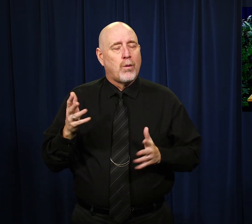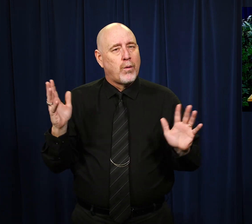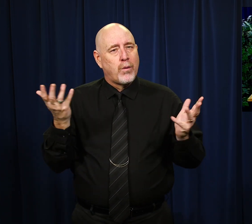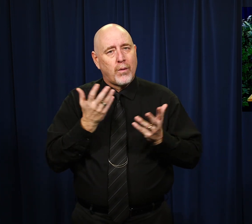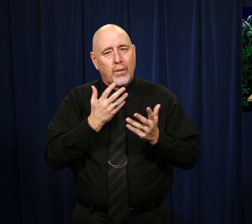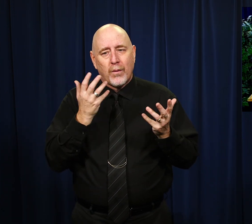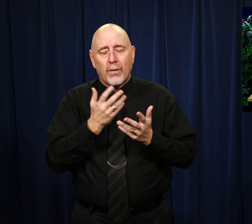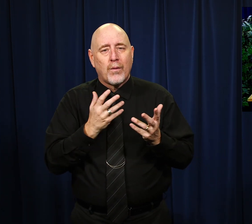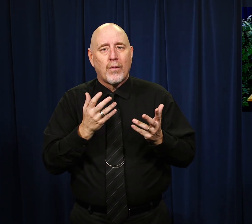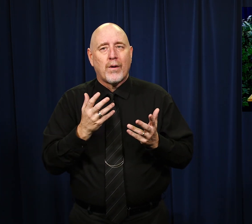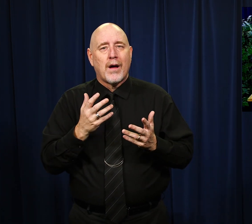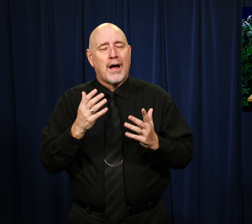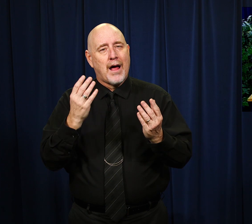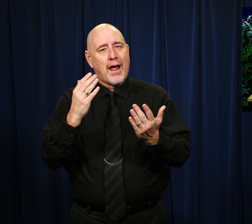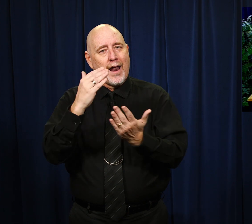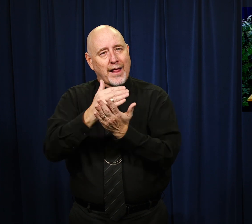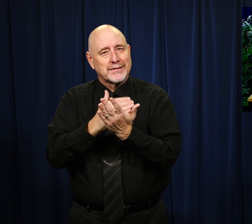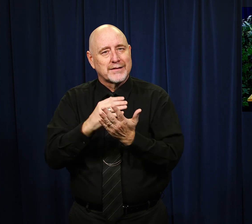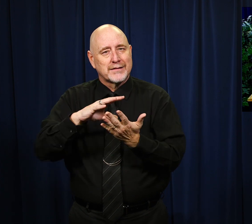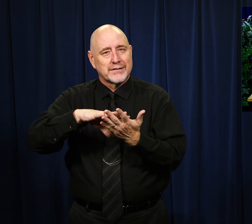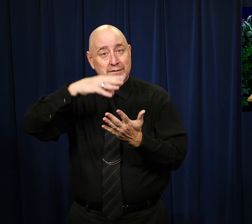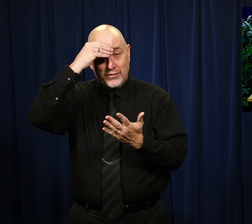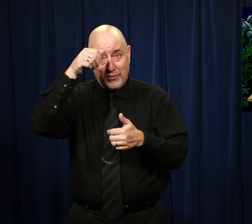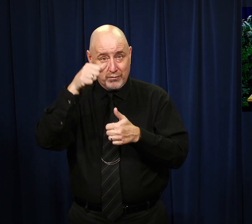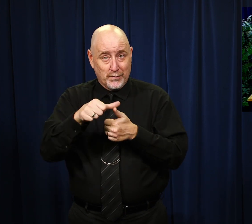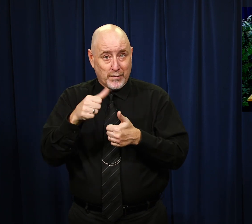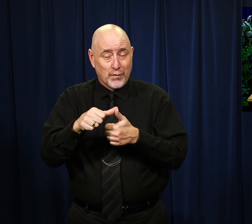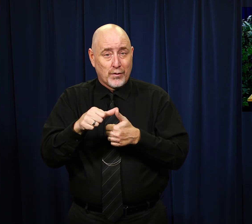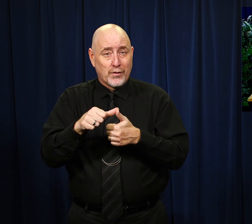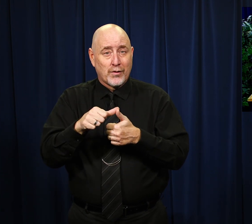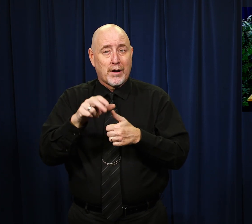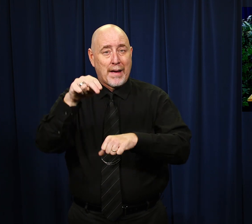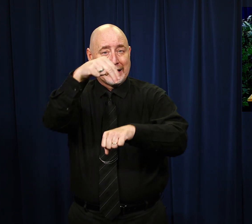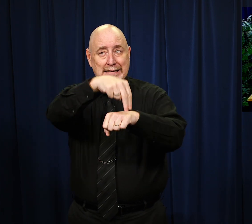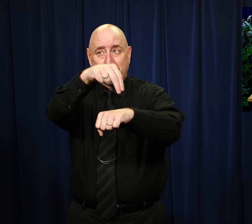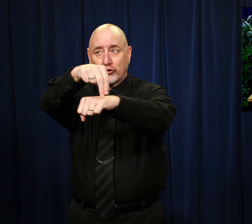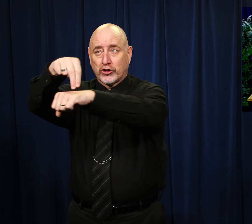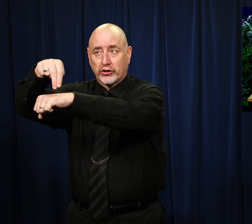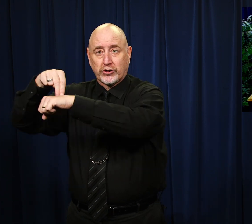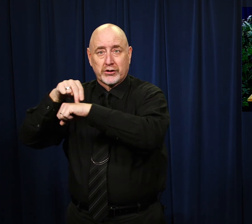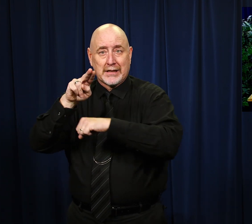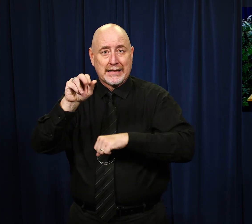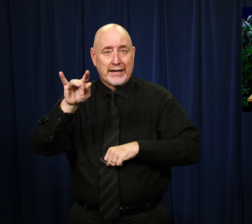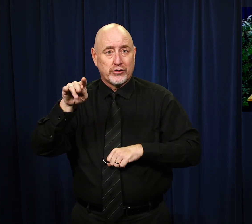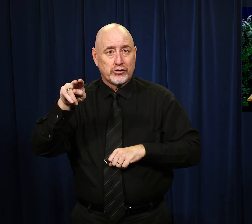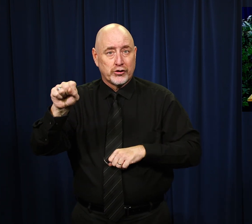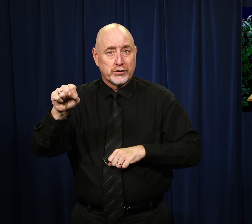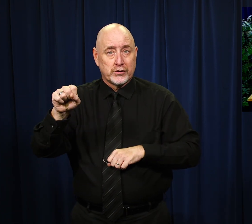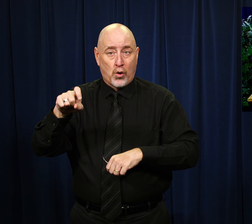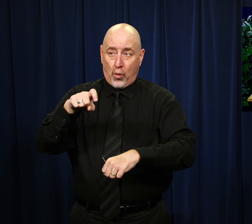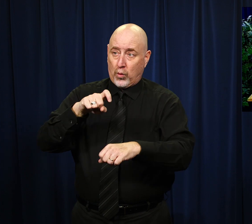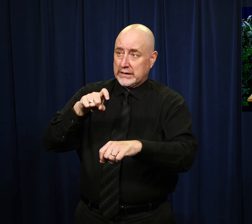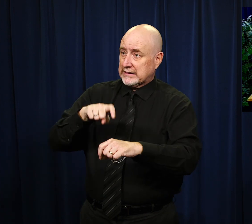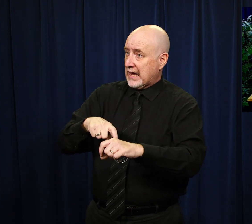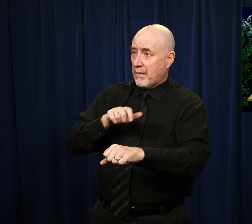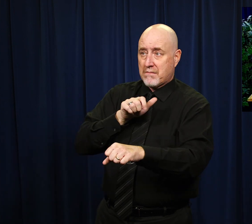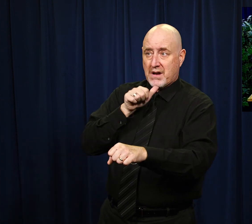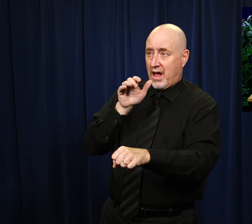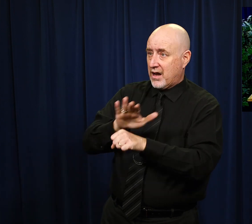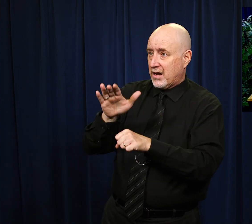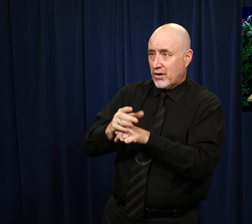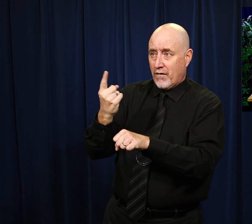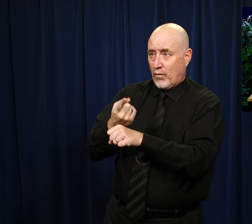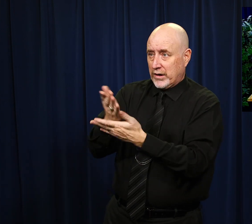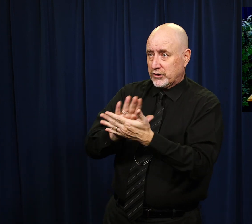Again, this is that lesson, remember, that we had about nations? When it comes to a time when there are not enough